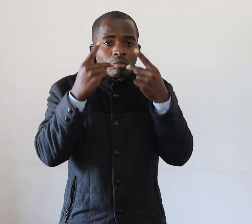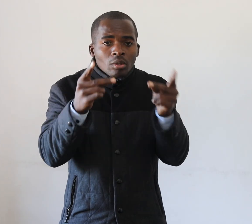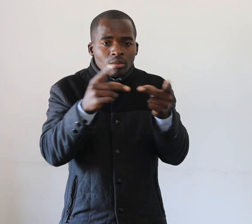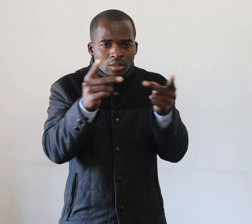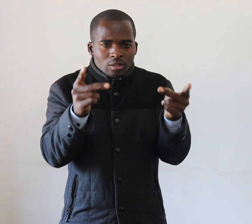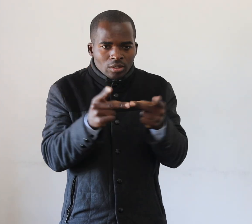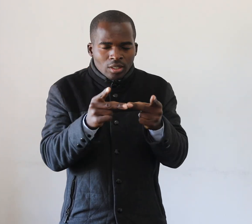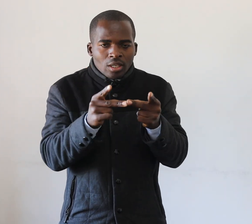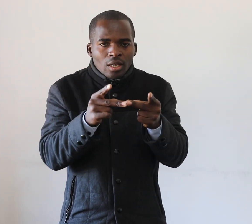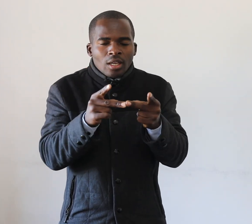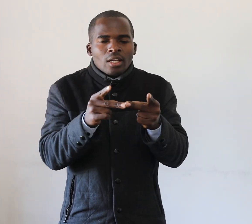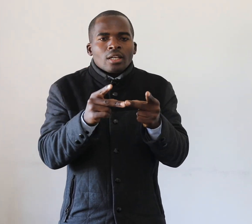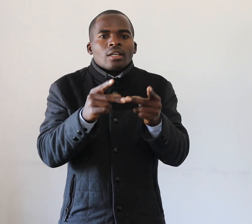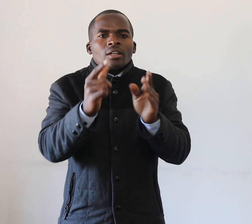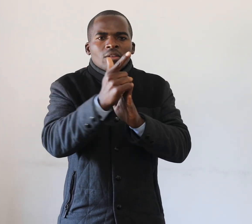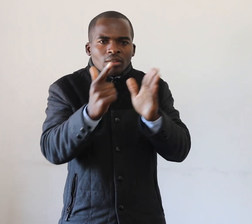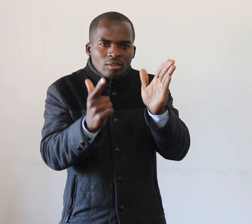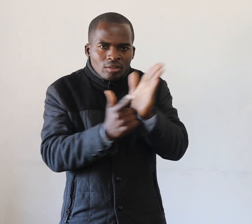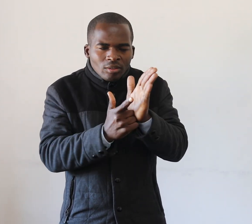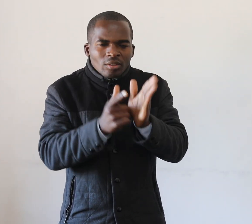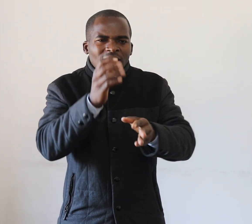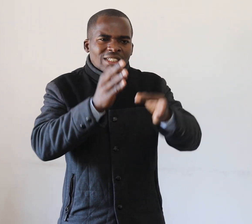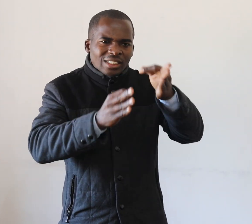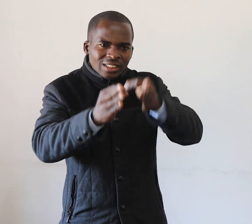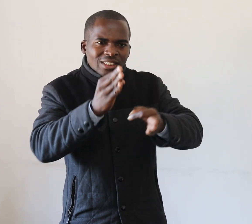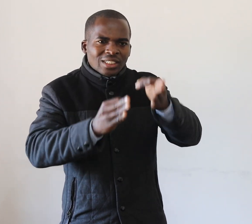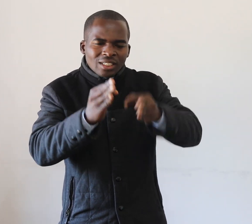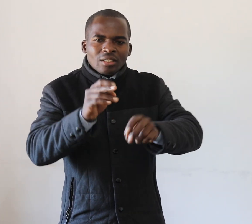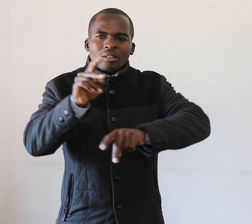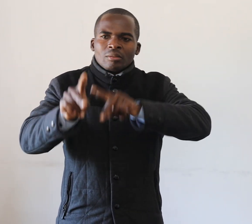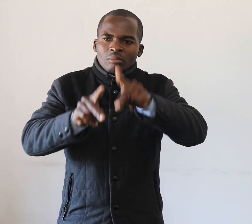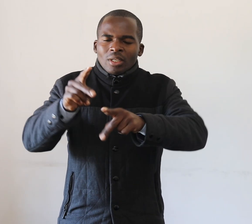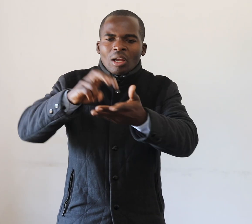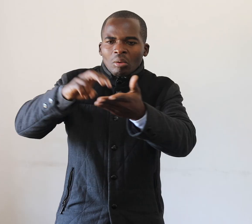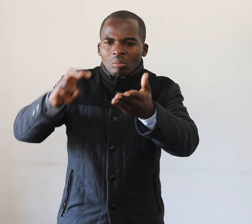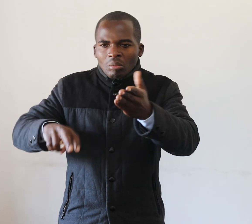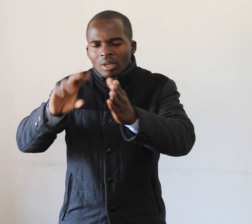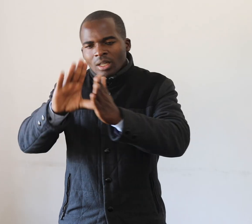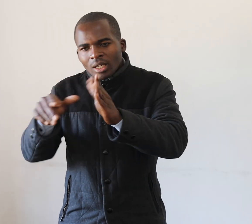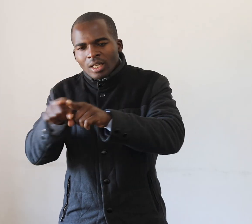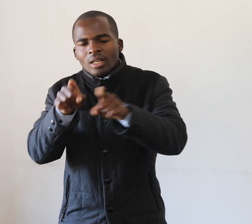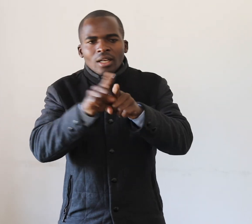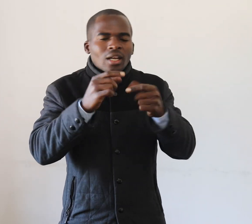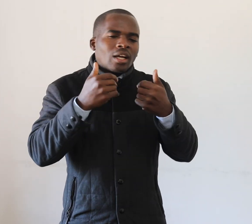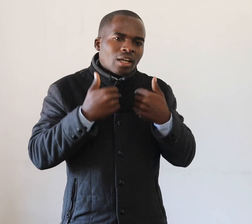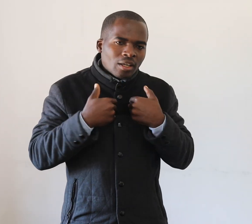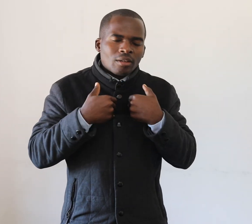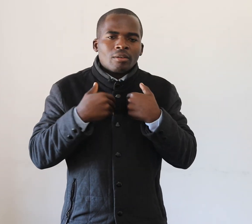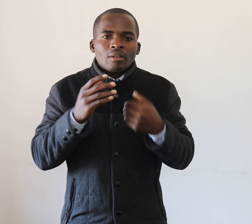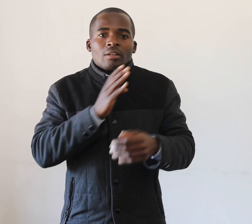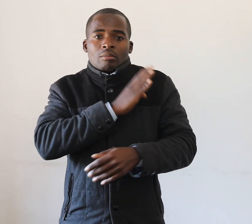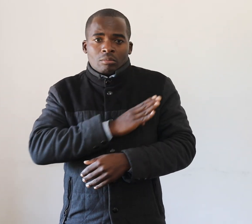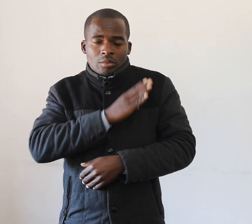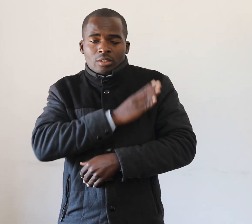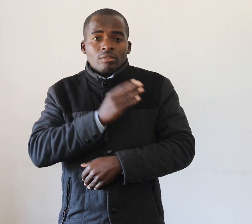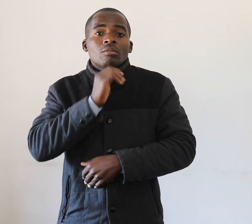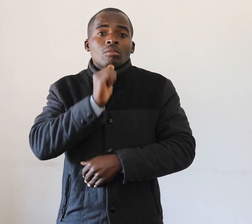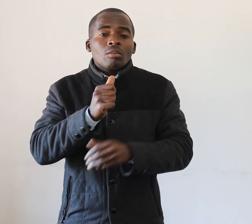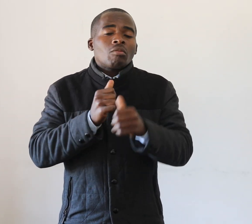is trying to discourage people from resigning, defecting, acting contrary to the rules, or otherwise